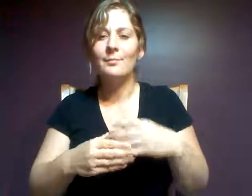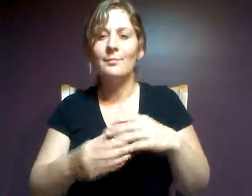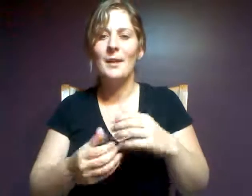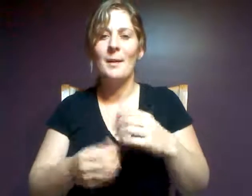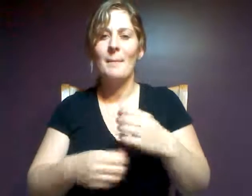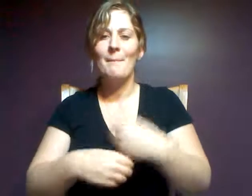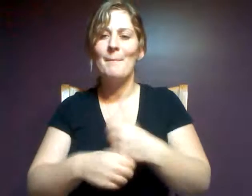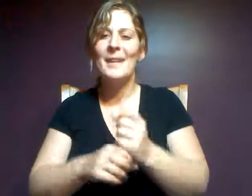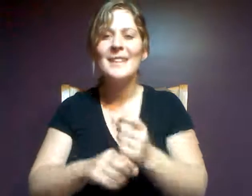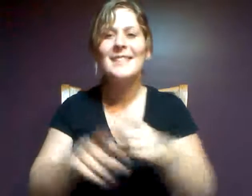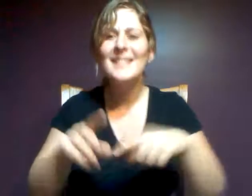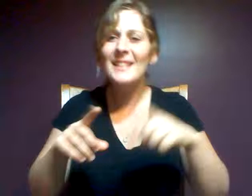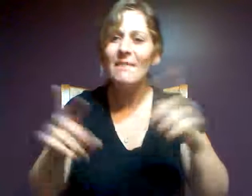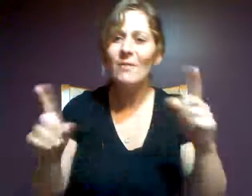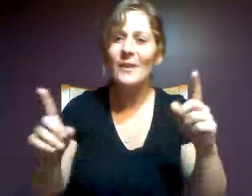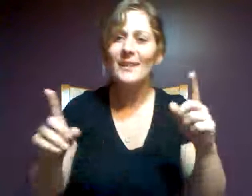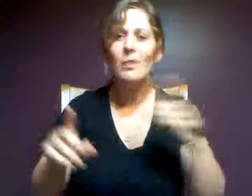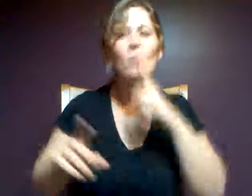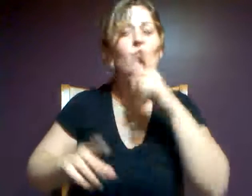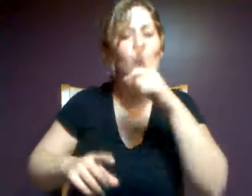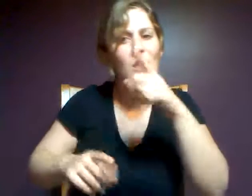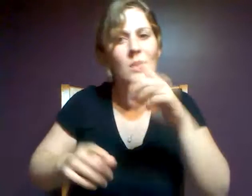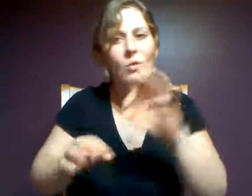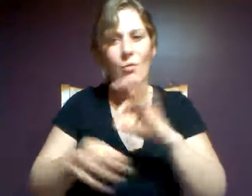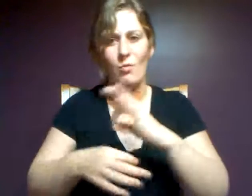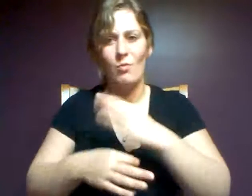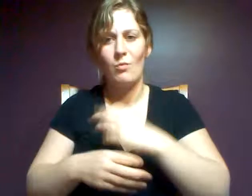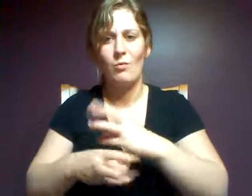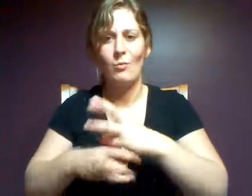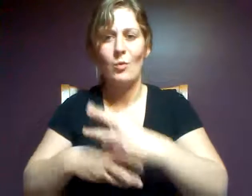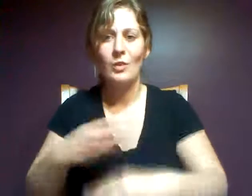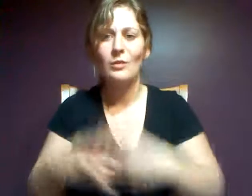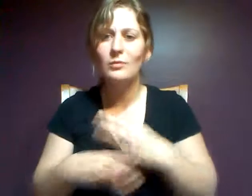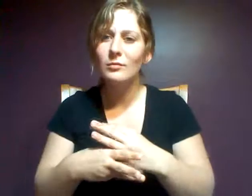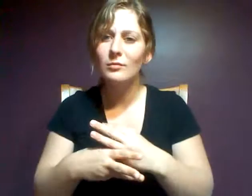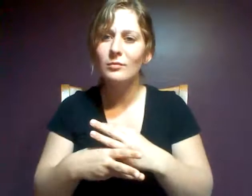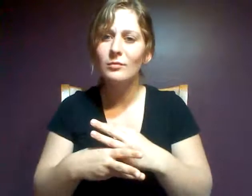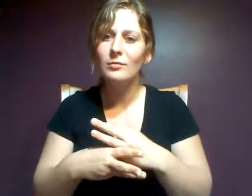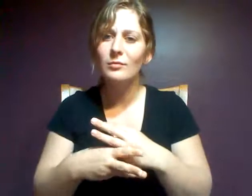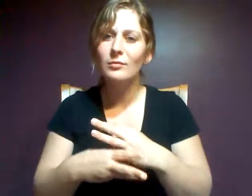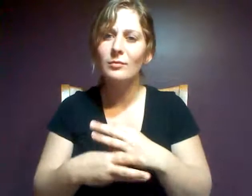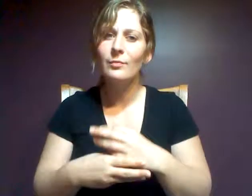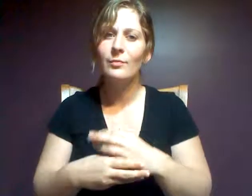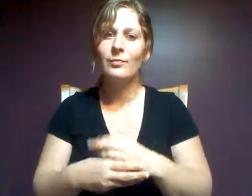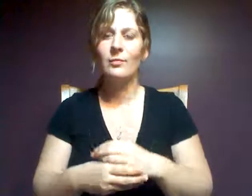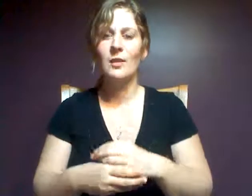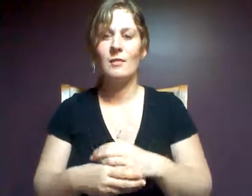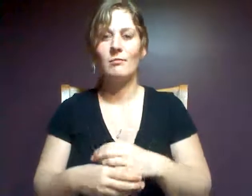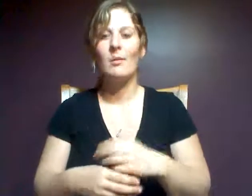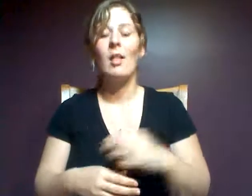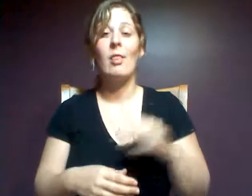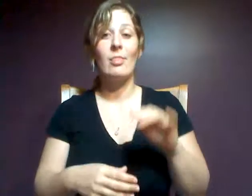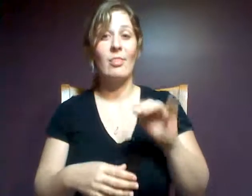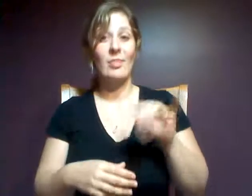making a difference in the real world, giving them the airtime, because only then will we create a different world, a